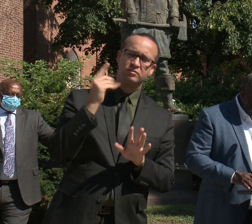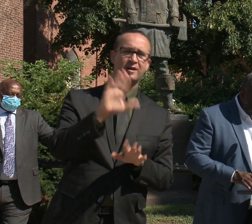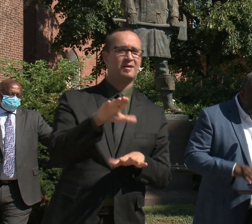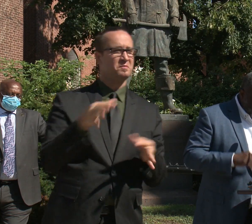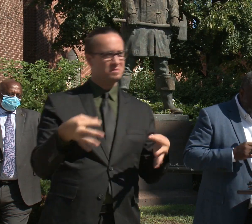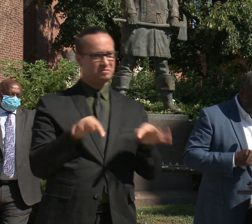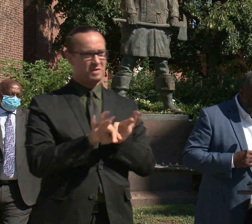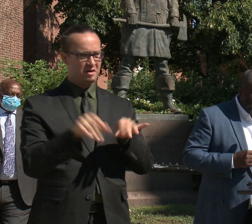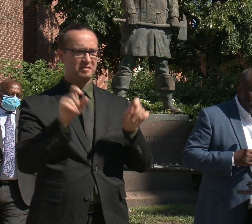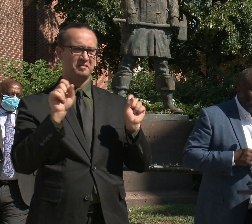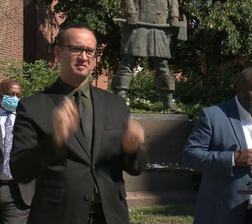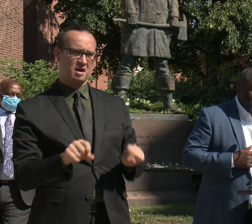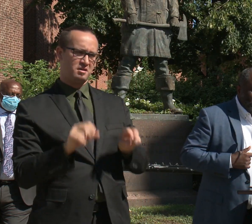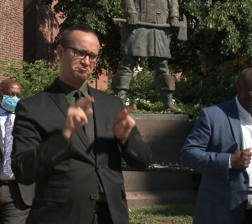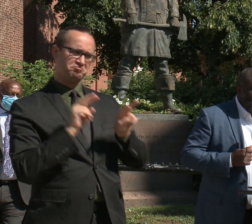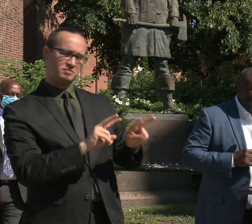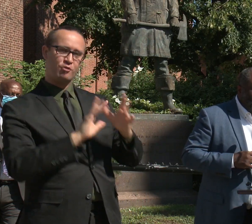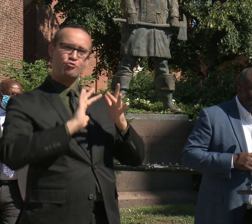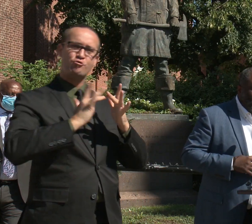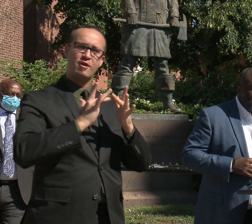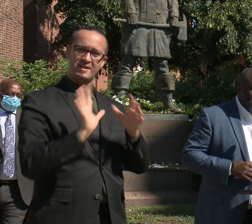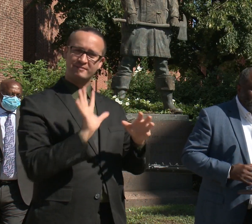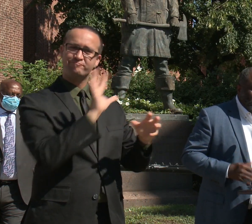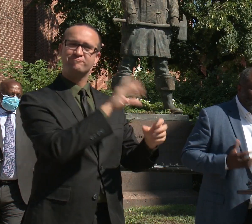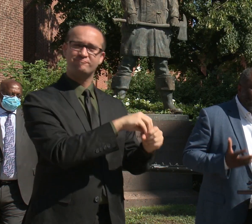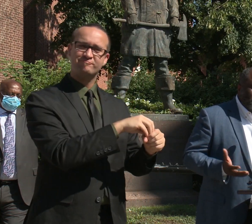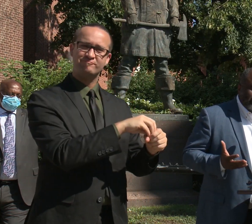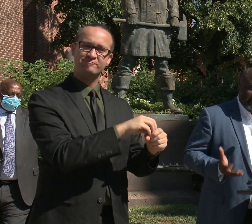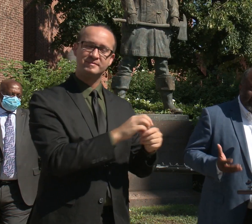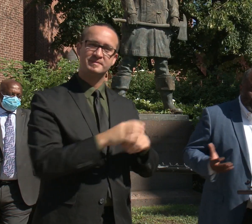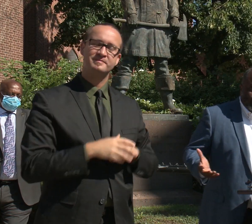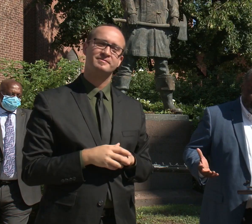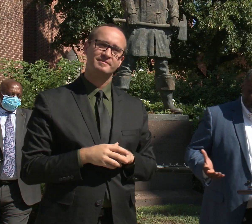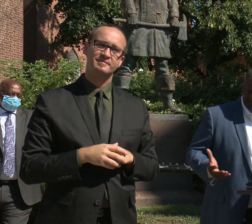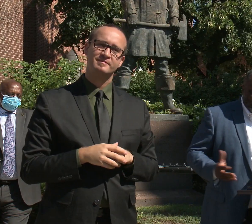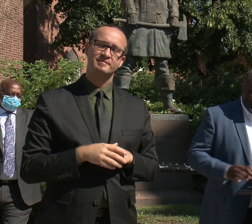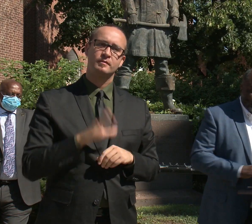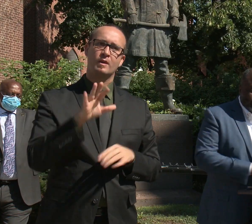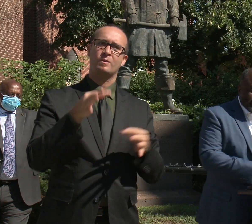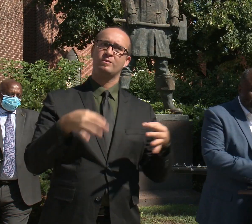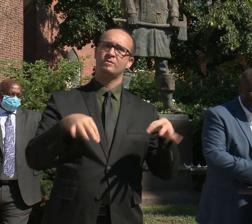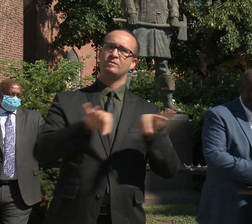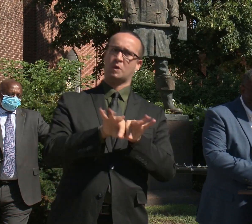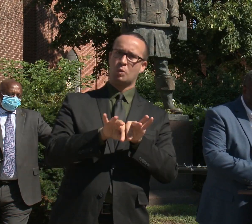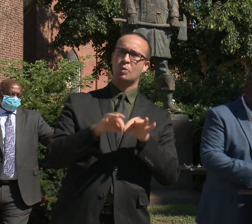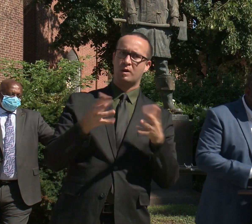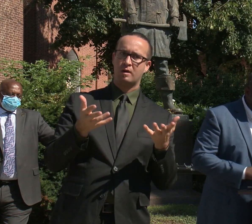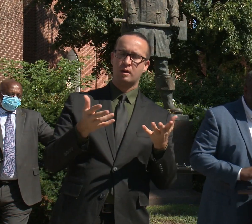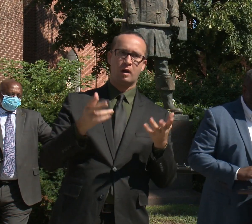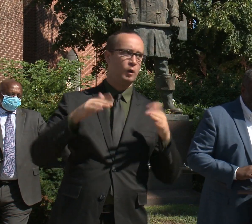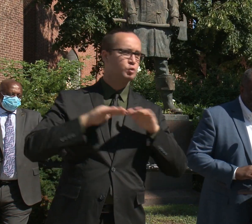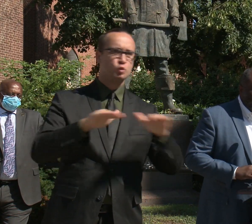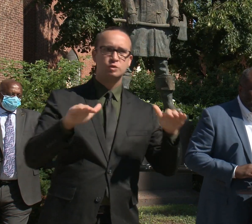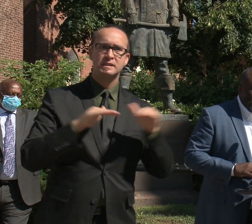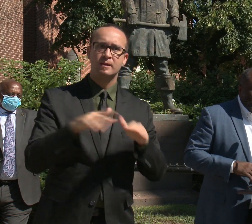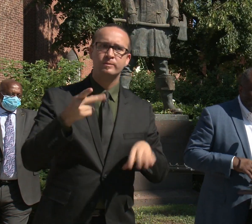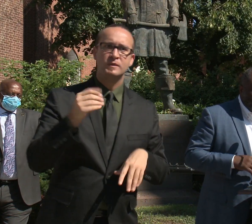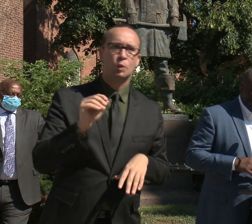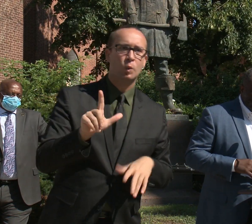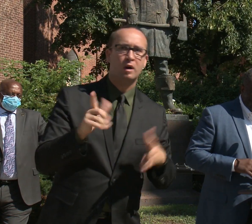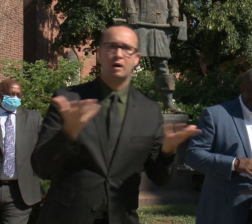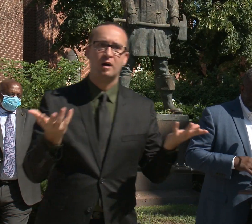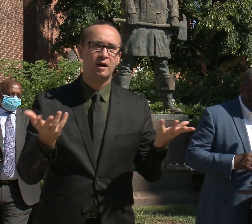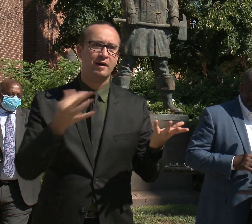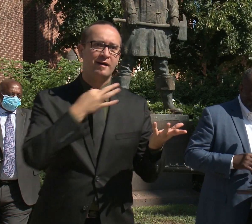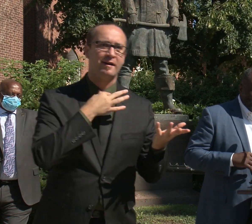daily. The second biggest piece, I think, is people have been asking is, what is the status of swimming pools? Well, today we're excited to announce that